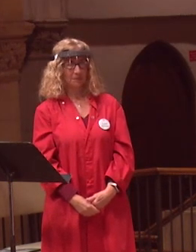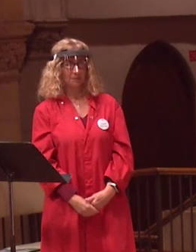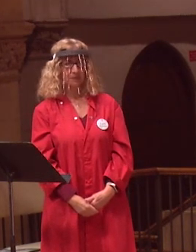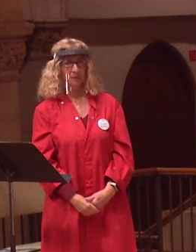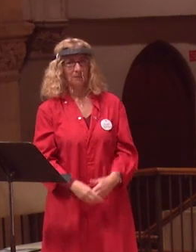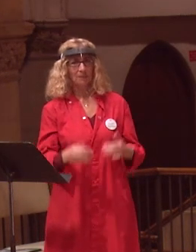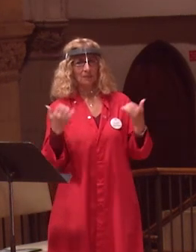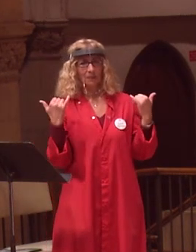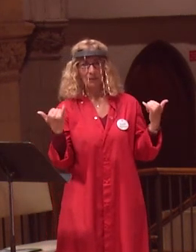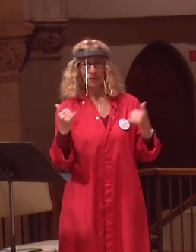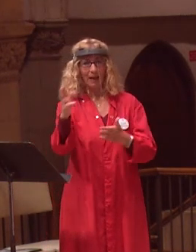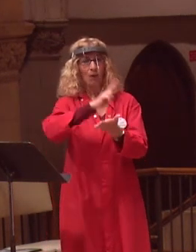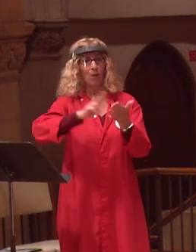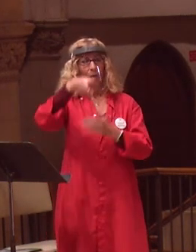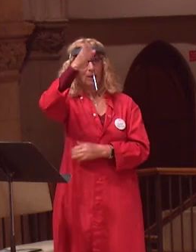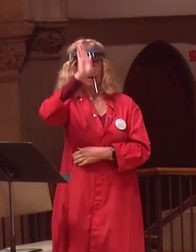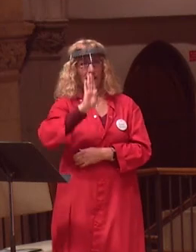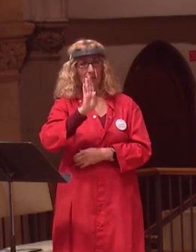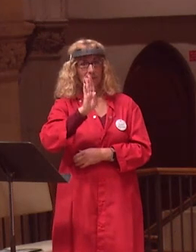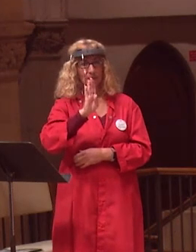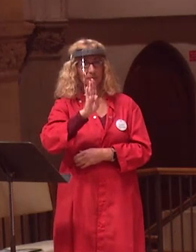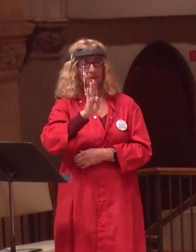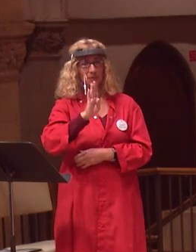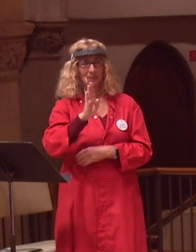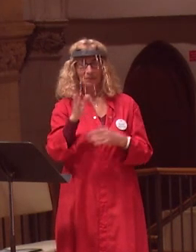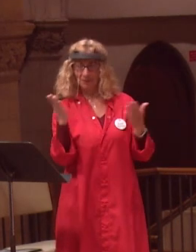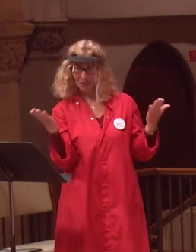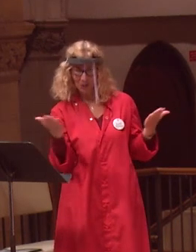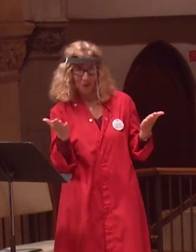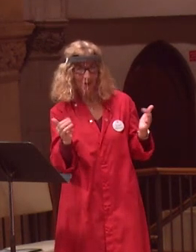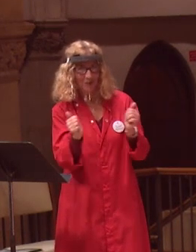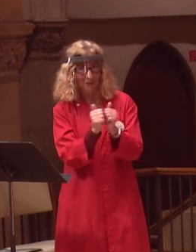And now, Holy God, here we are again.